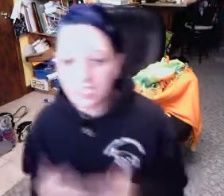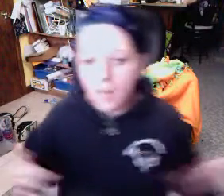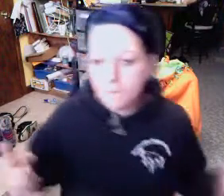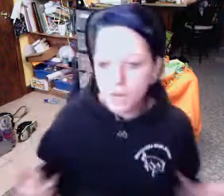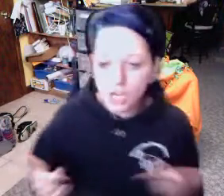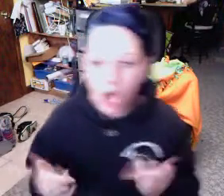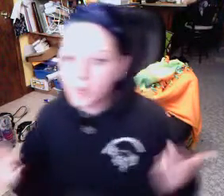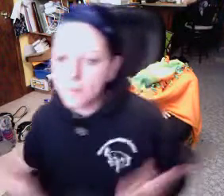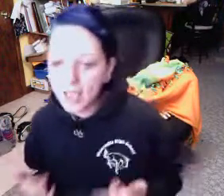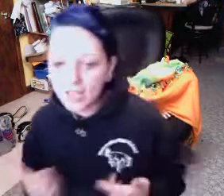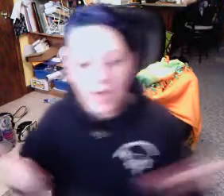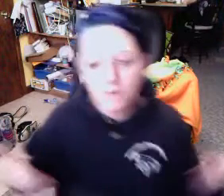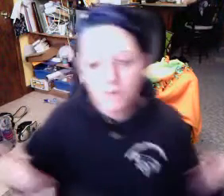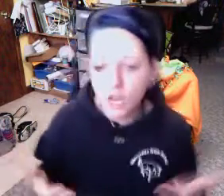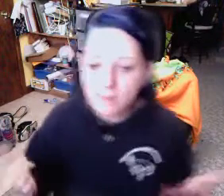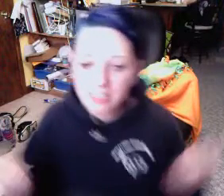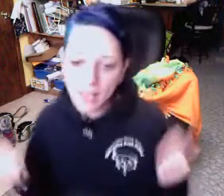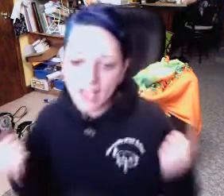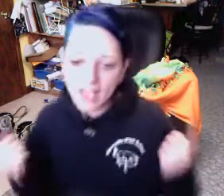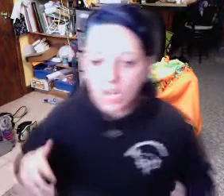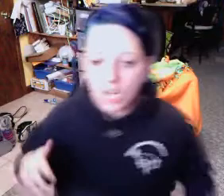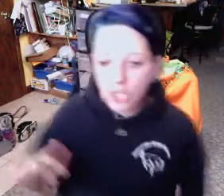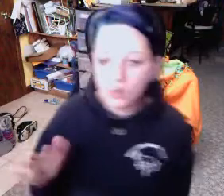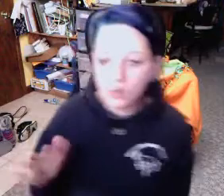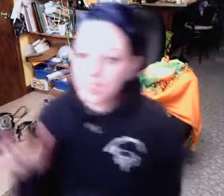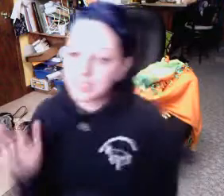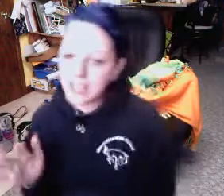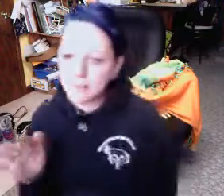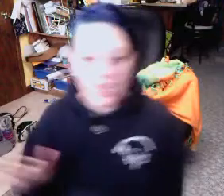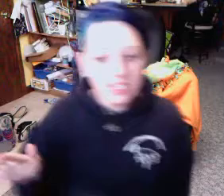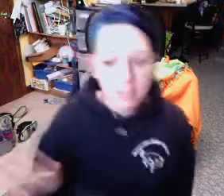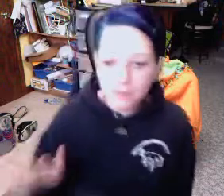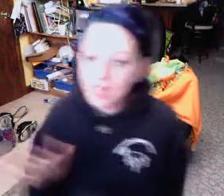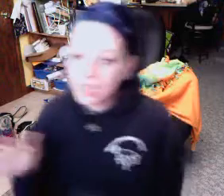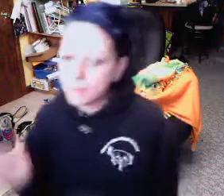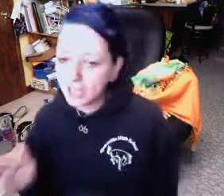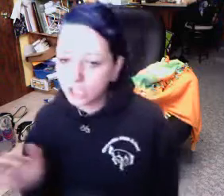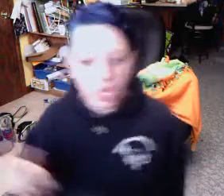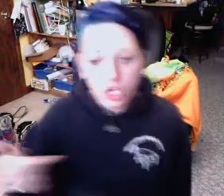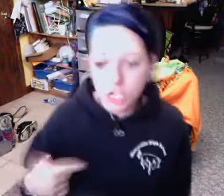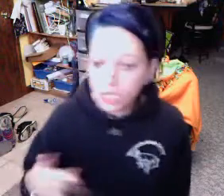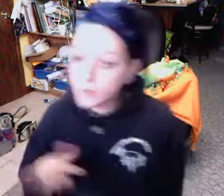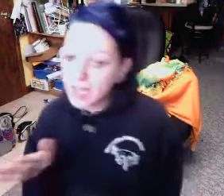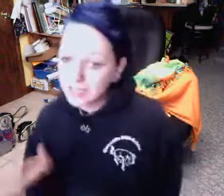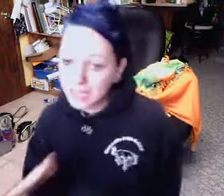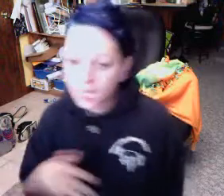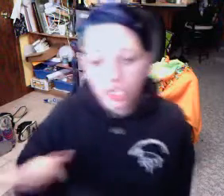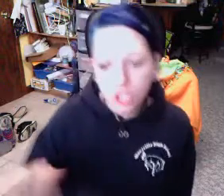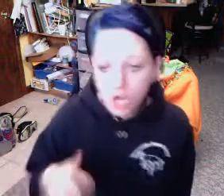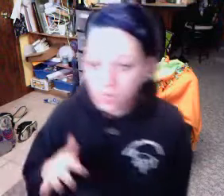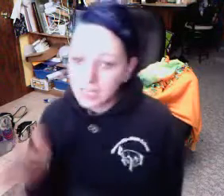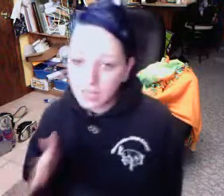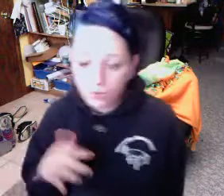titties, bring home the bacon, I'm fucking Miss Piggy, loaded like a semi, send my naked pictures, she knows my dick, she call a nigga